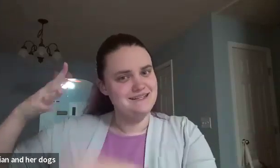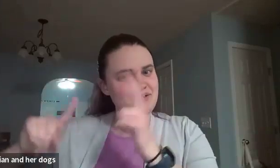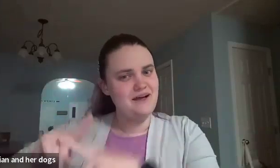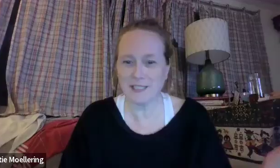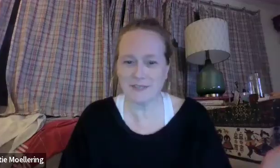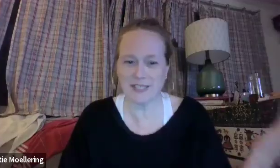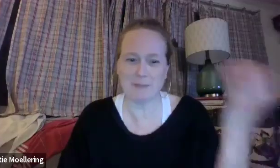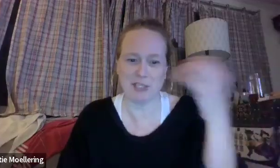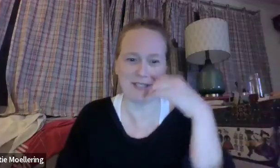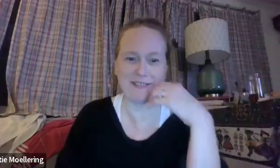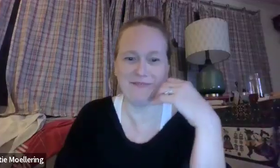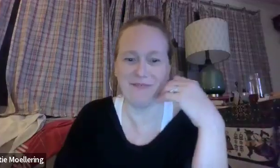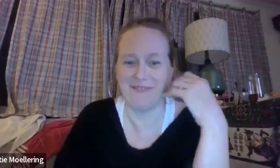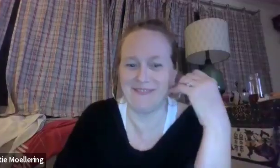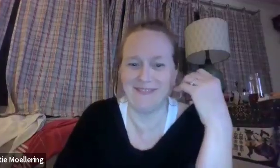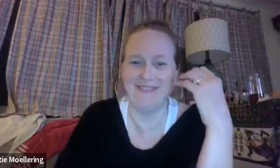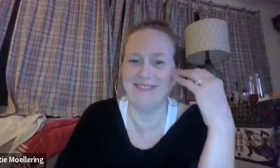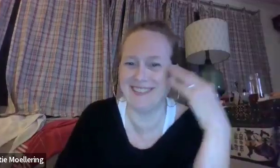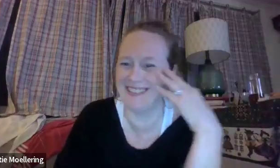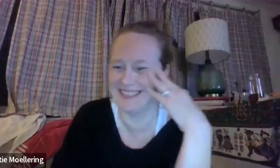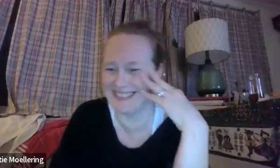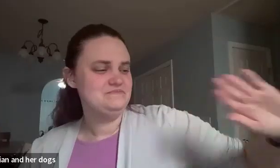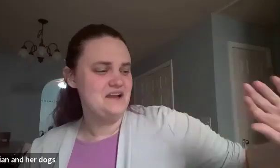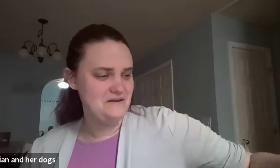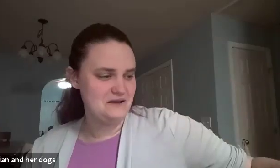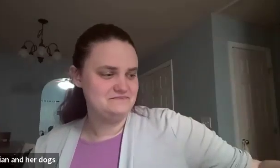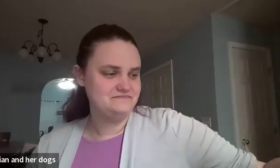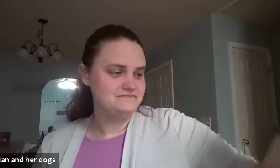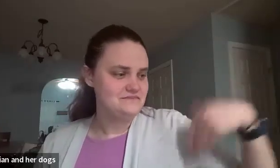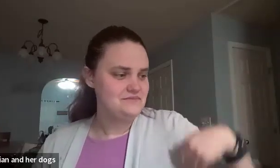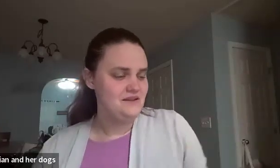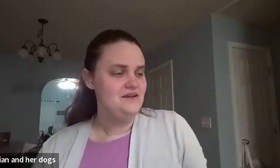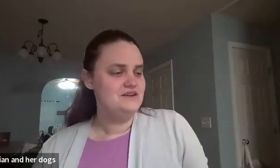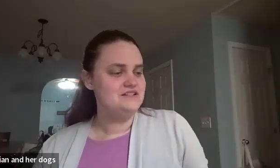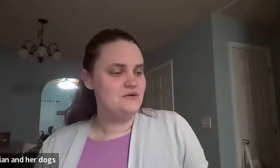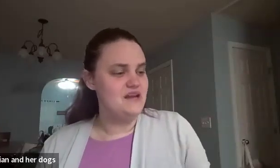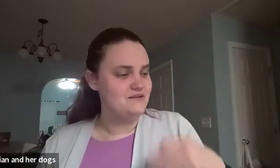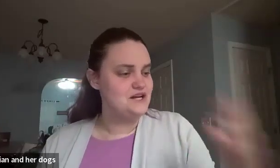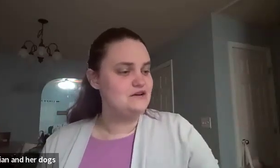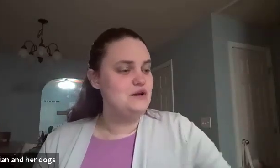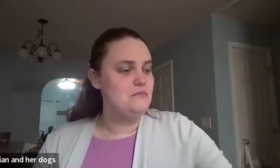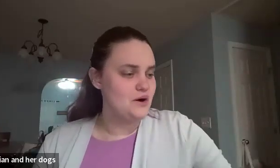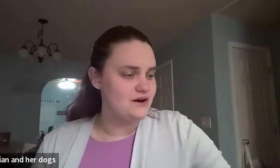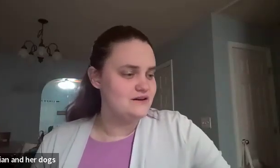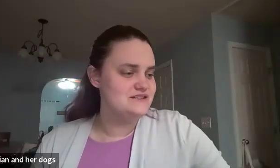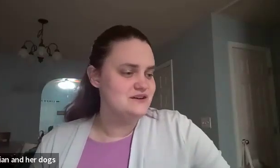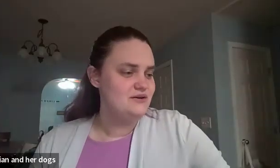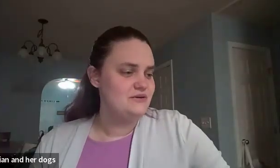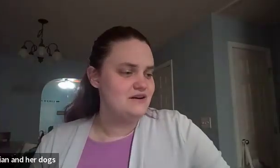all doesn't. kinds of exceptions. Exactly. Okay, so we now done our little birds. We're now